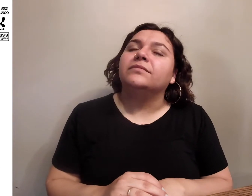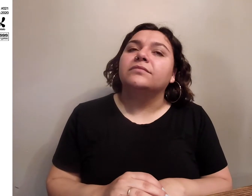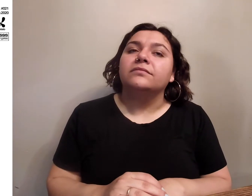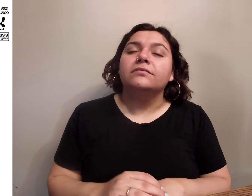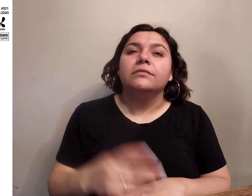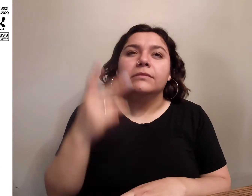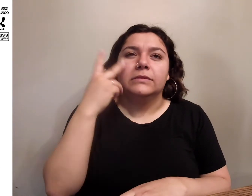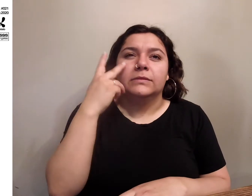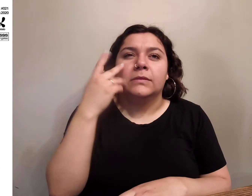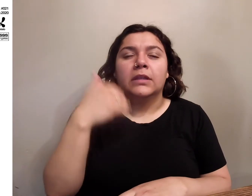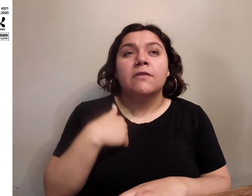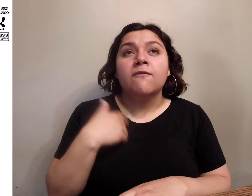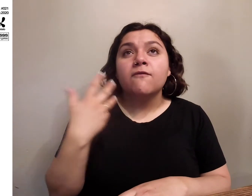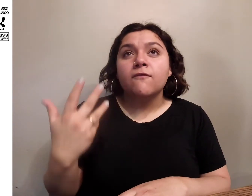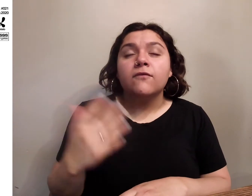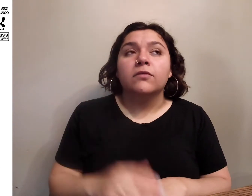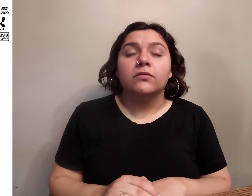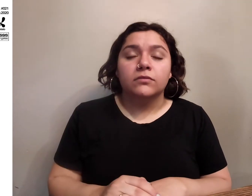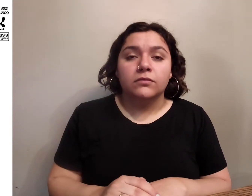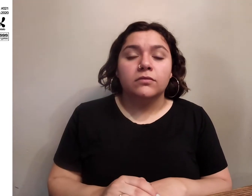Let's see. I have the